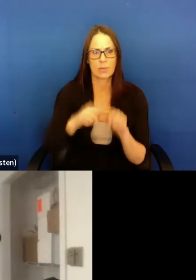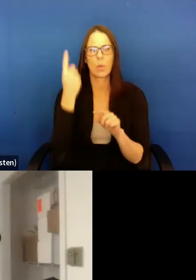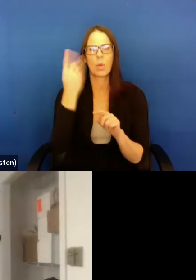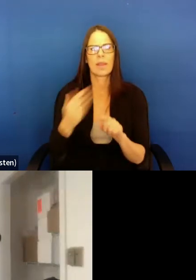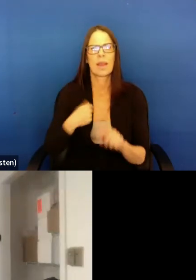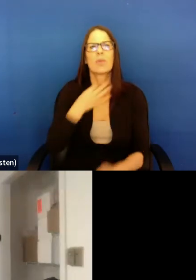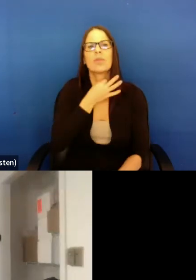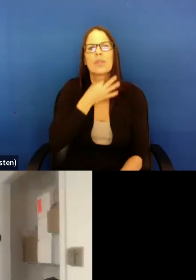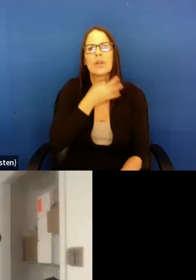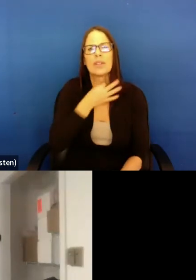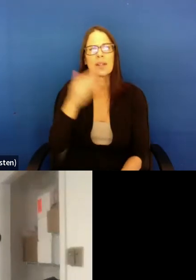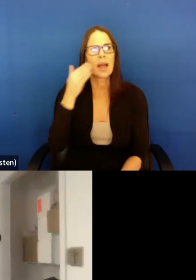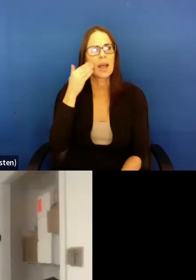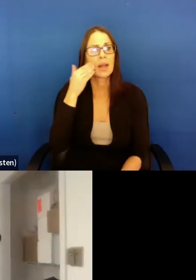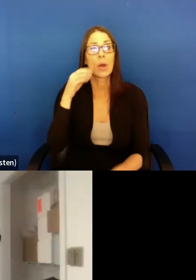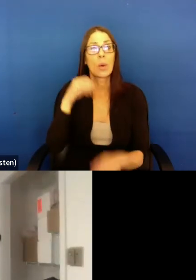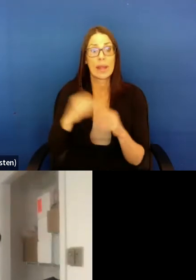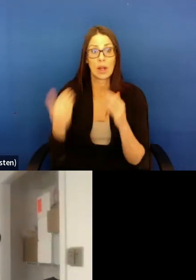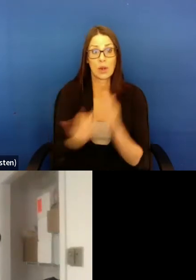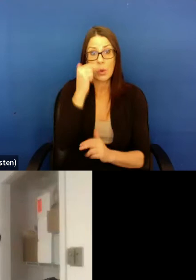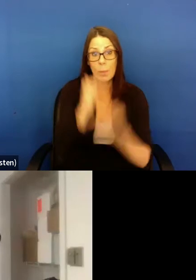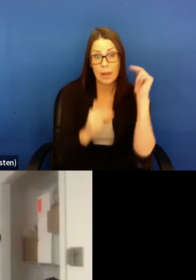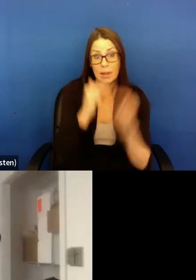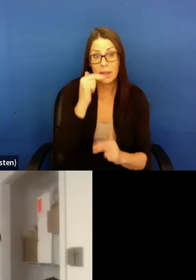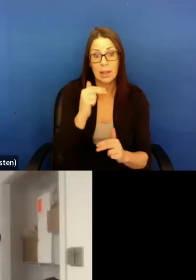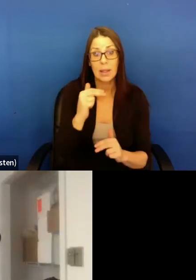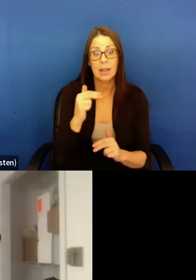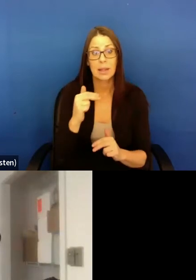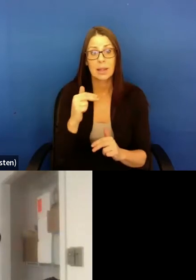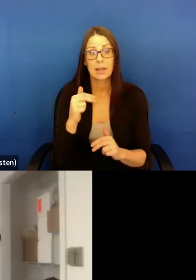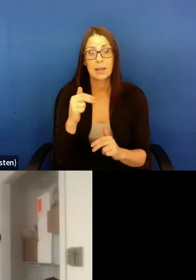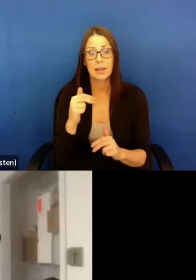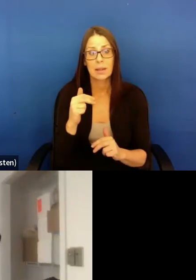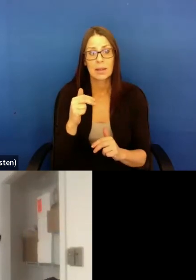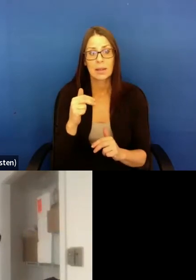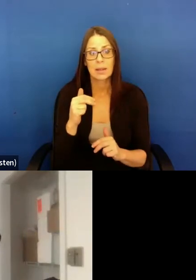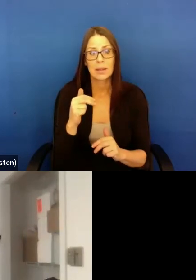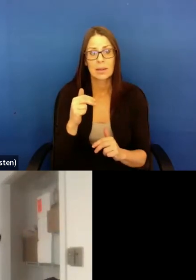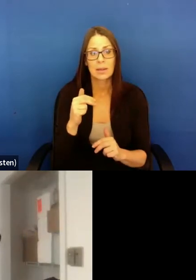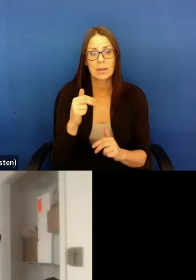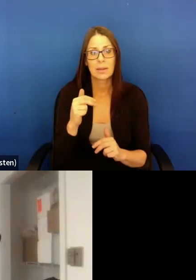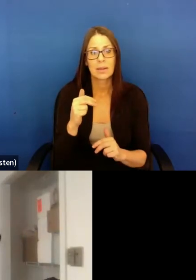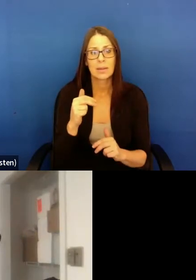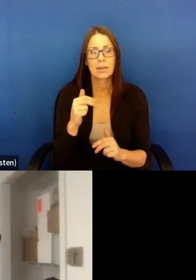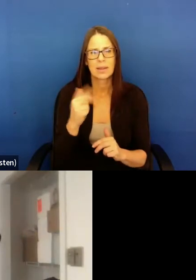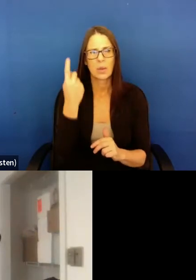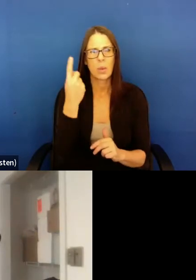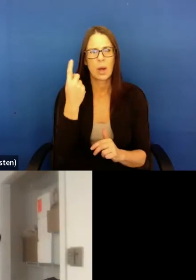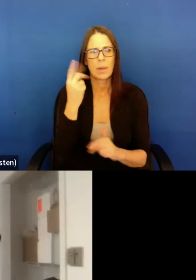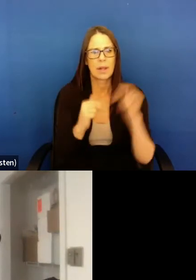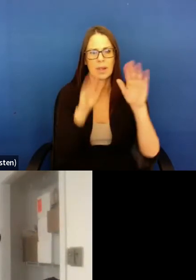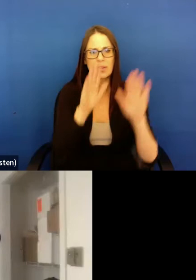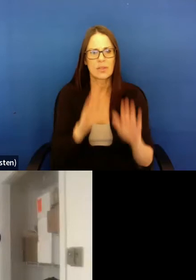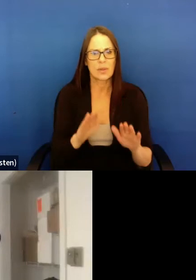about, even in a building like that's new, like ISIC, which is great and really like accessible in a lot of ways. But one thing that I